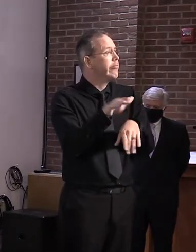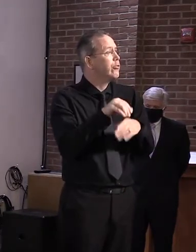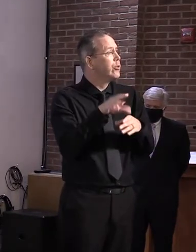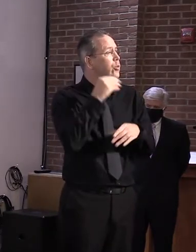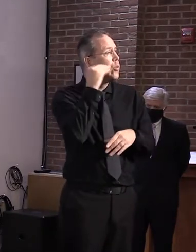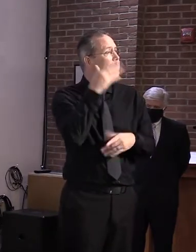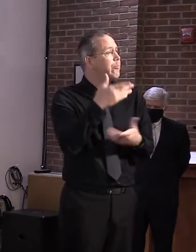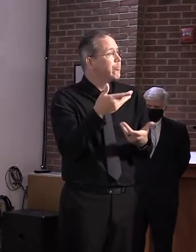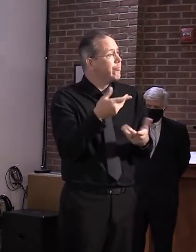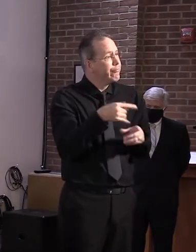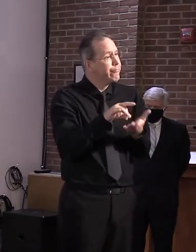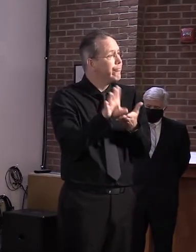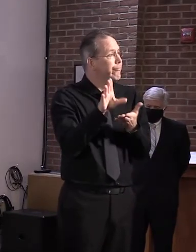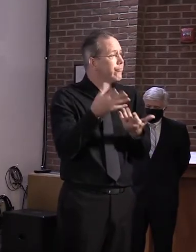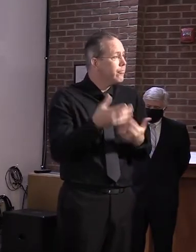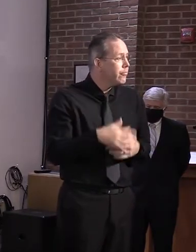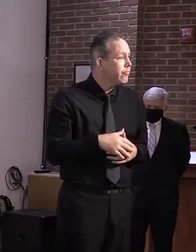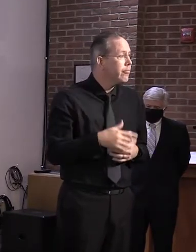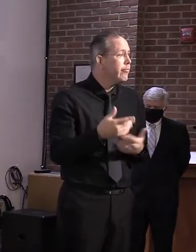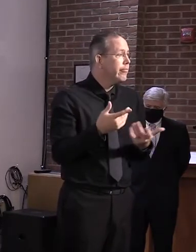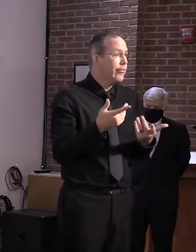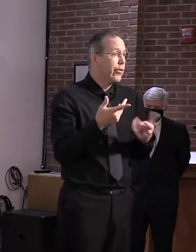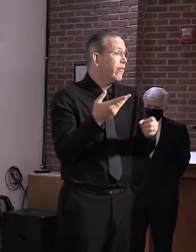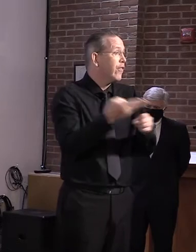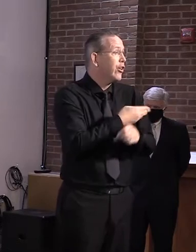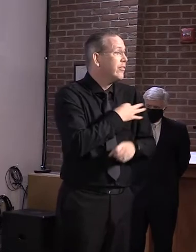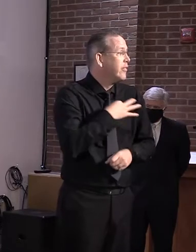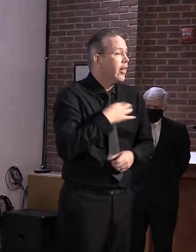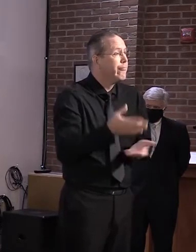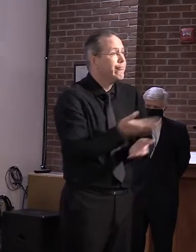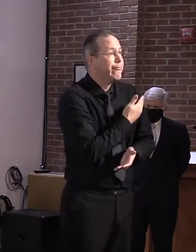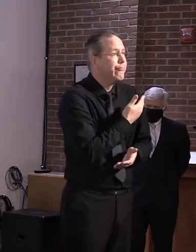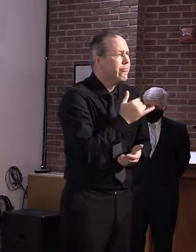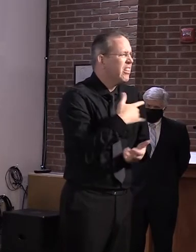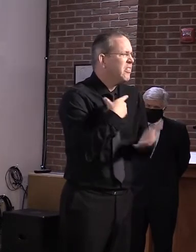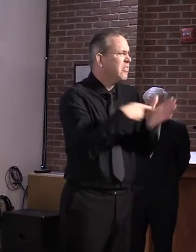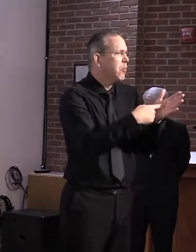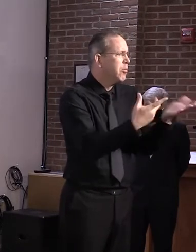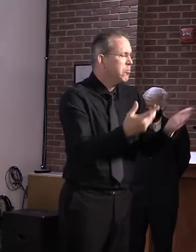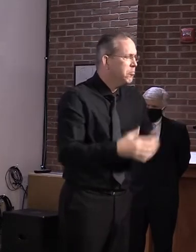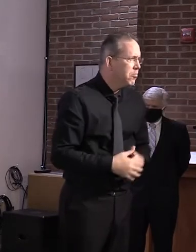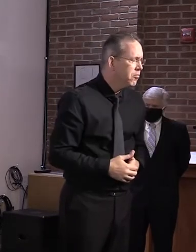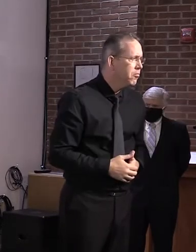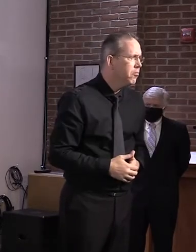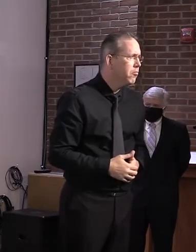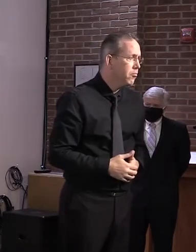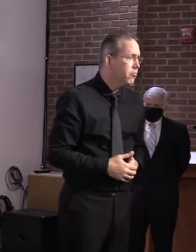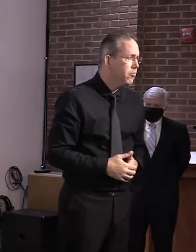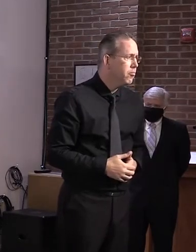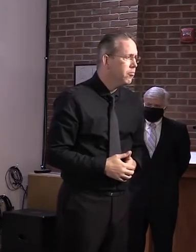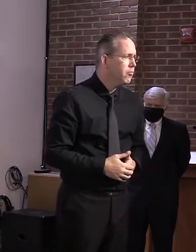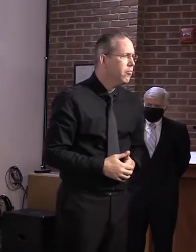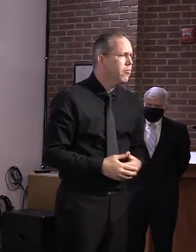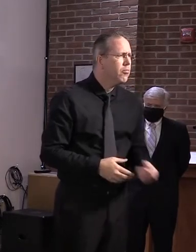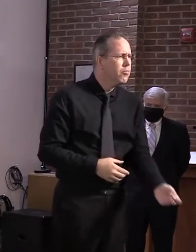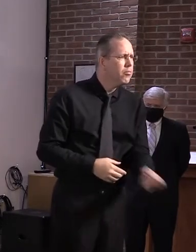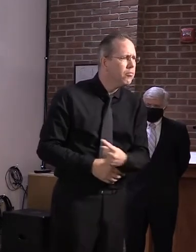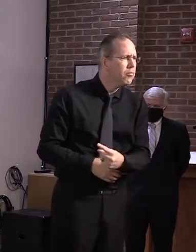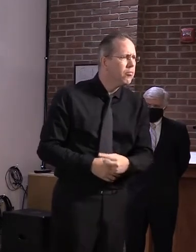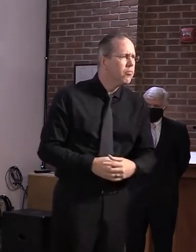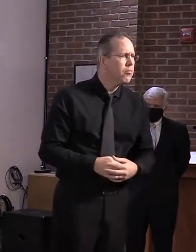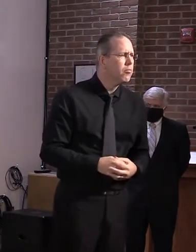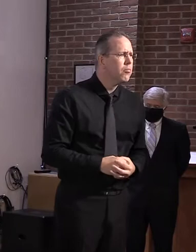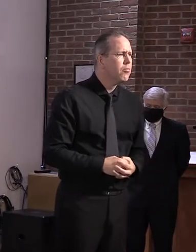Okay, and then I have another question about UVM. Someone on the line from UVM? The president for UVM should answer for UVM.